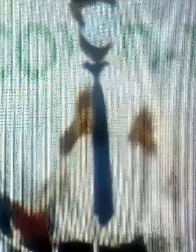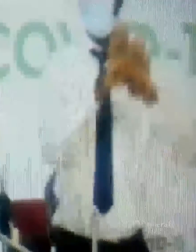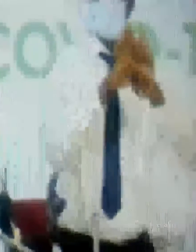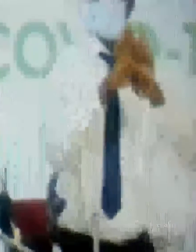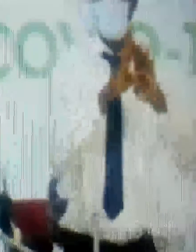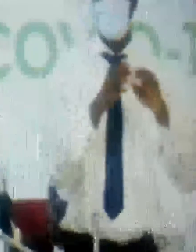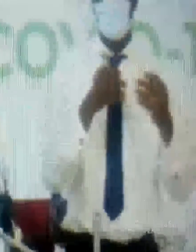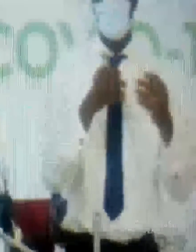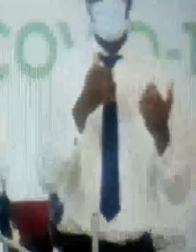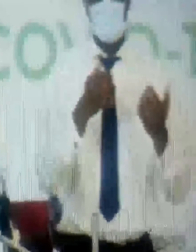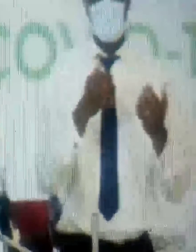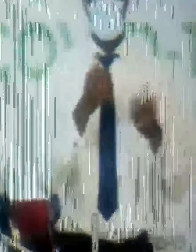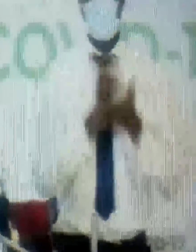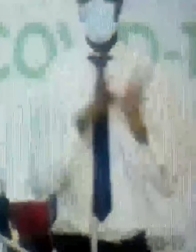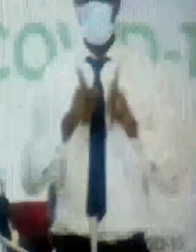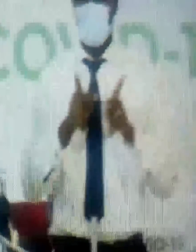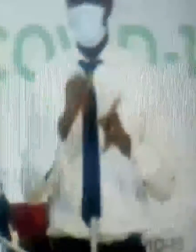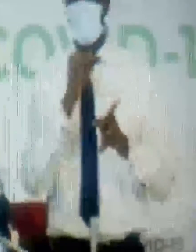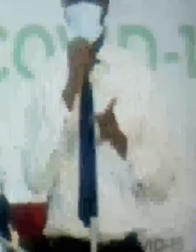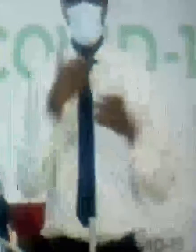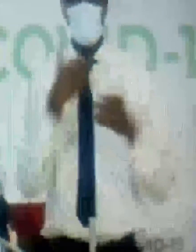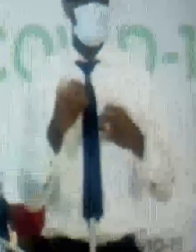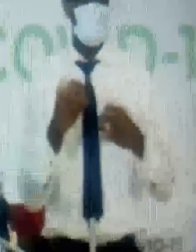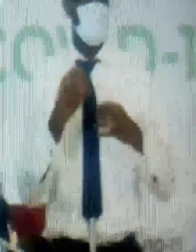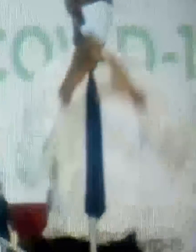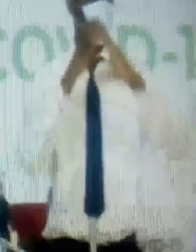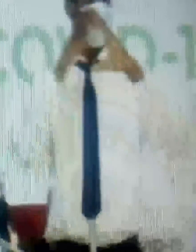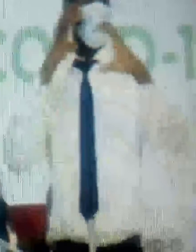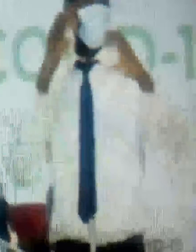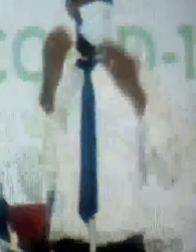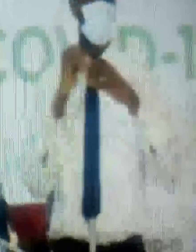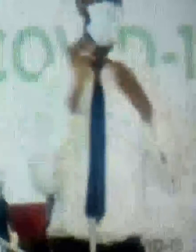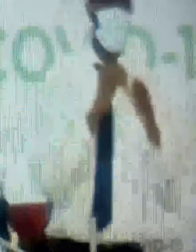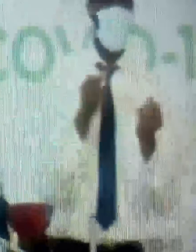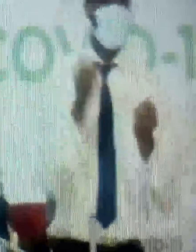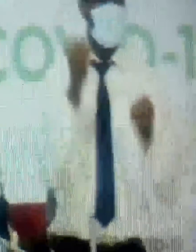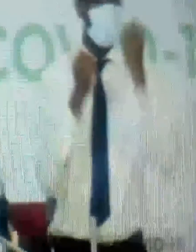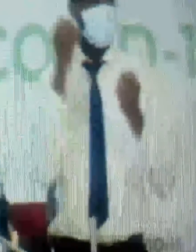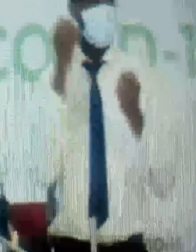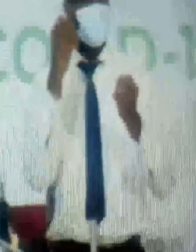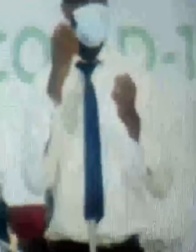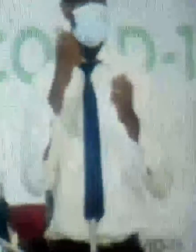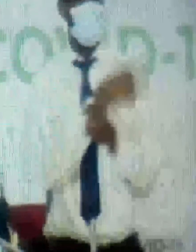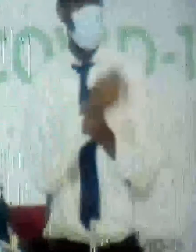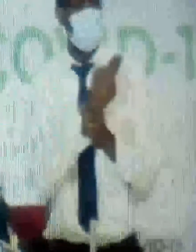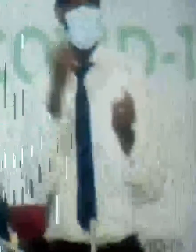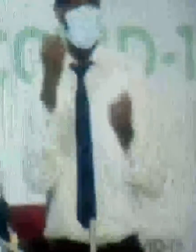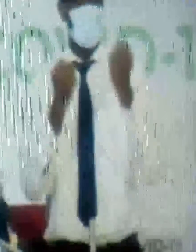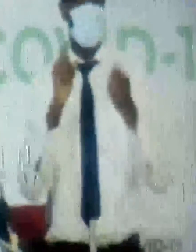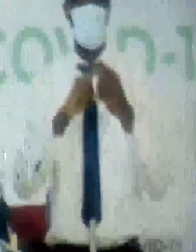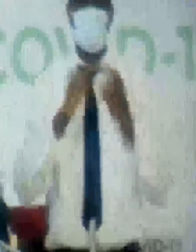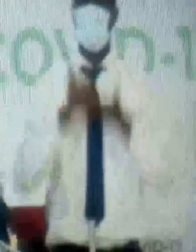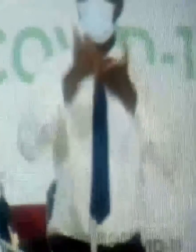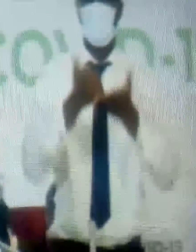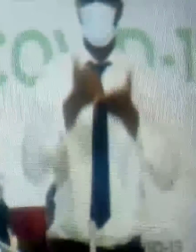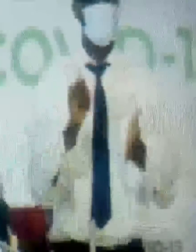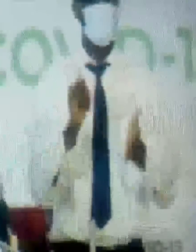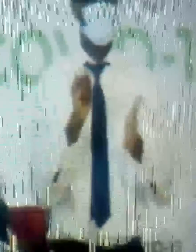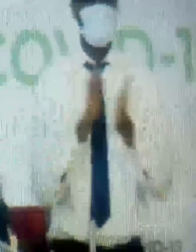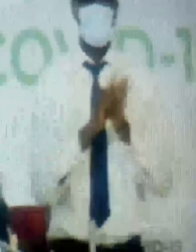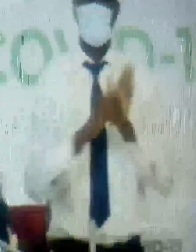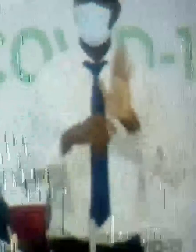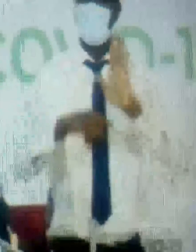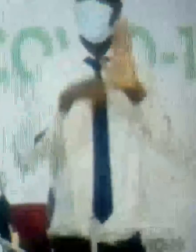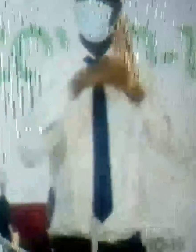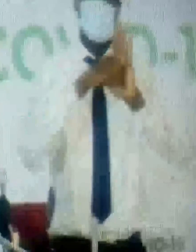because vehicles were not available for them. So these are realities, and we